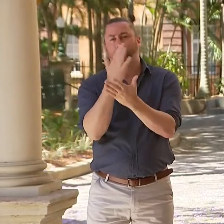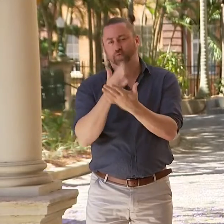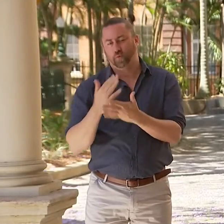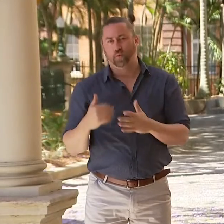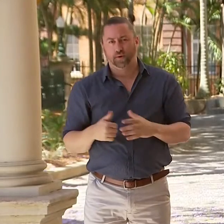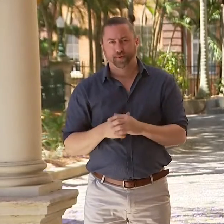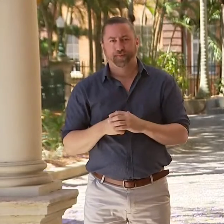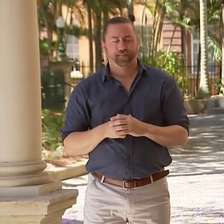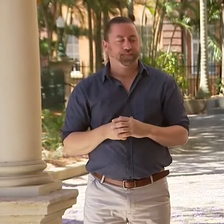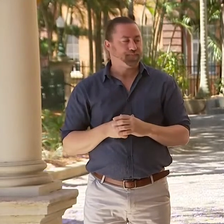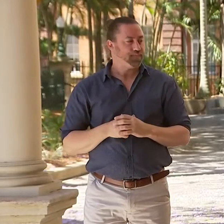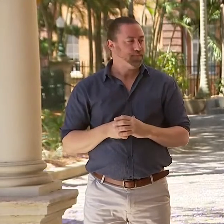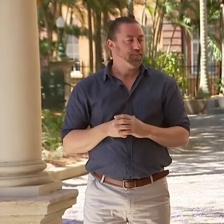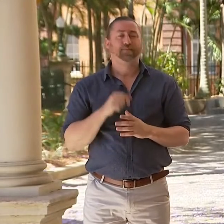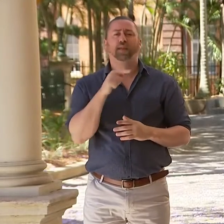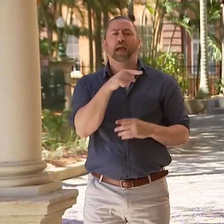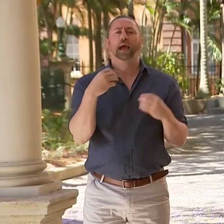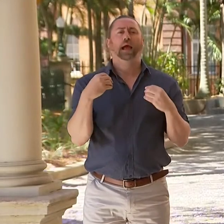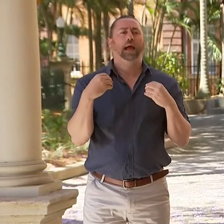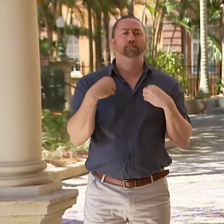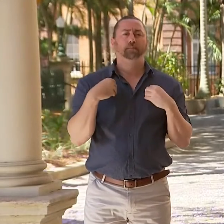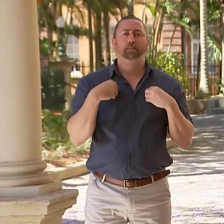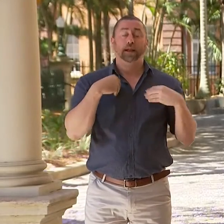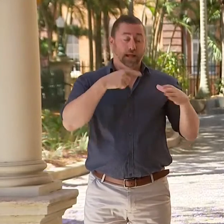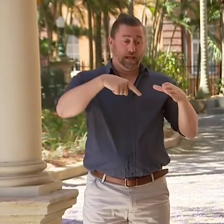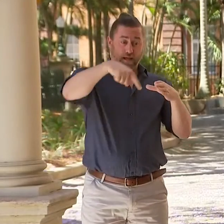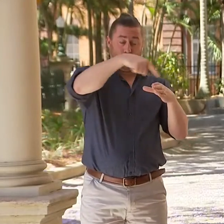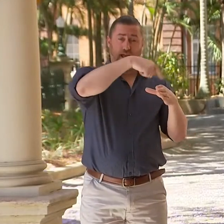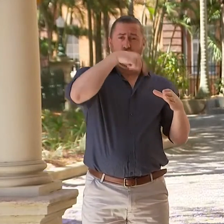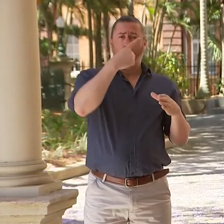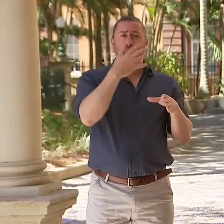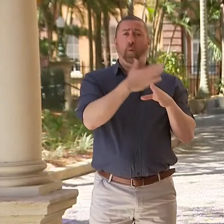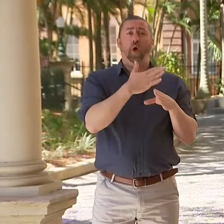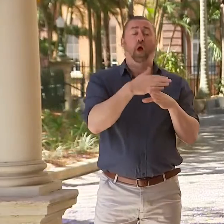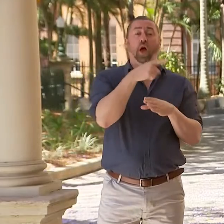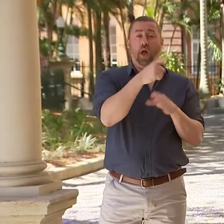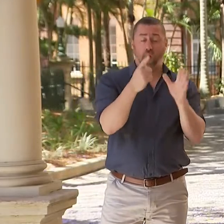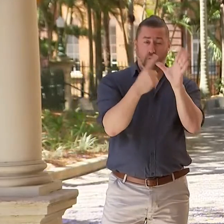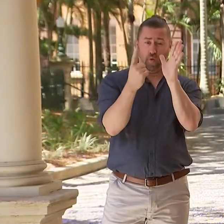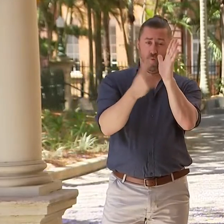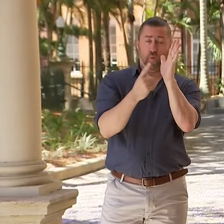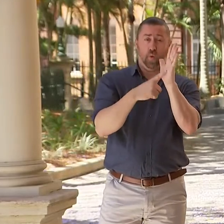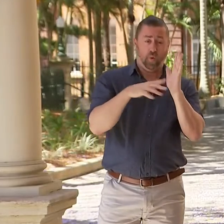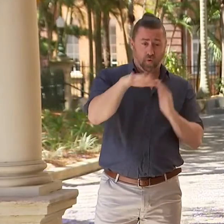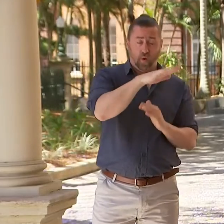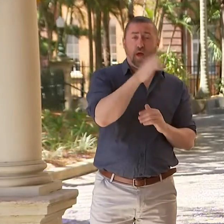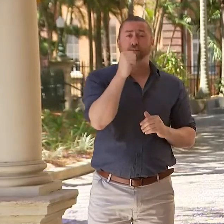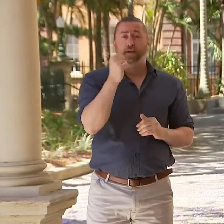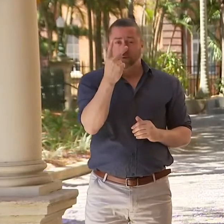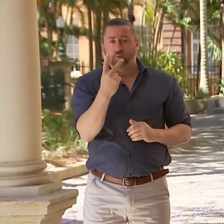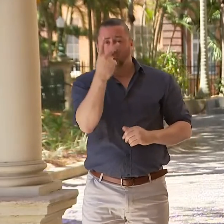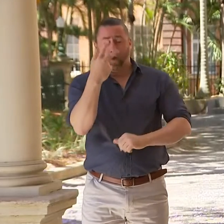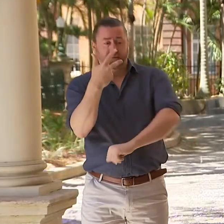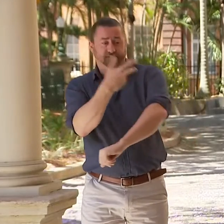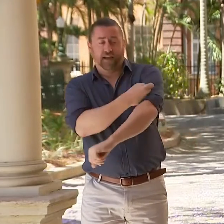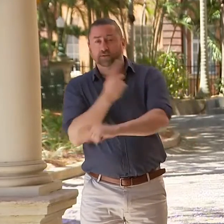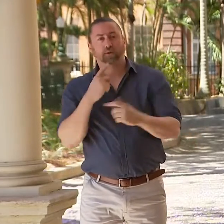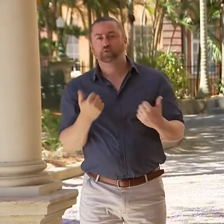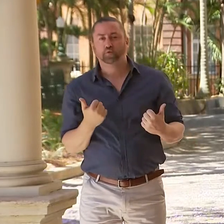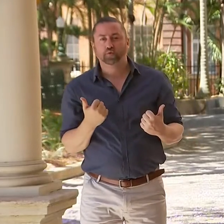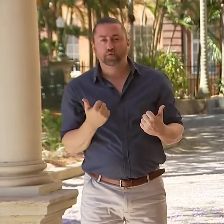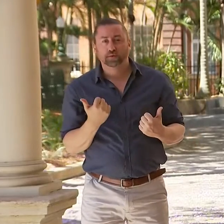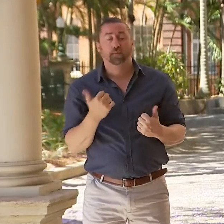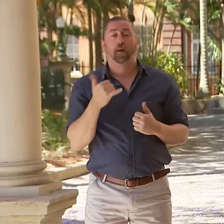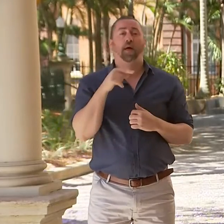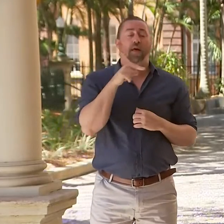So that company, all of their staff virtually have been double vaccinated, and sometimes we know that